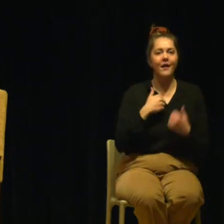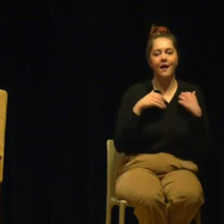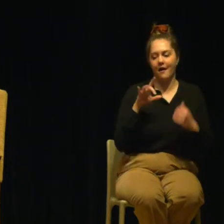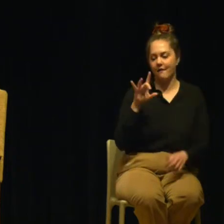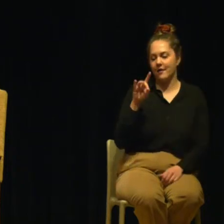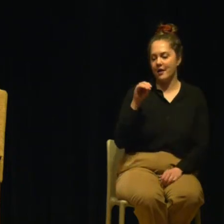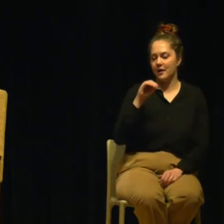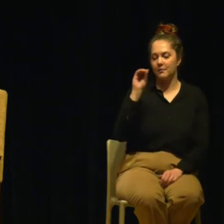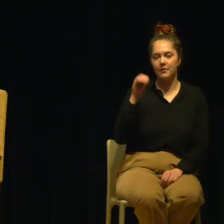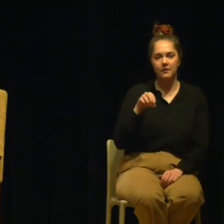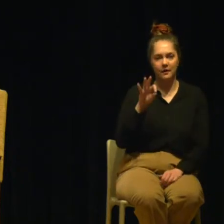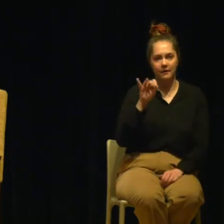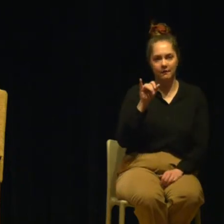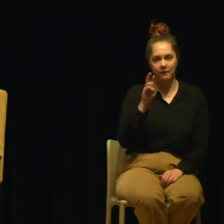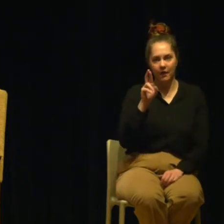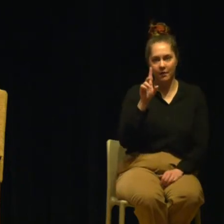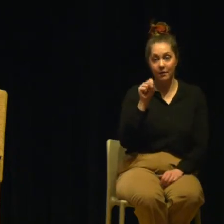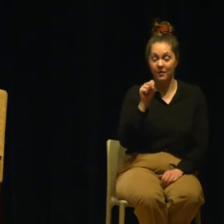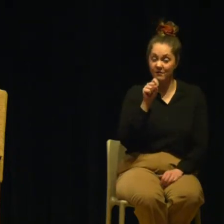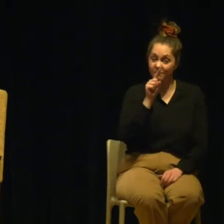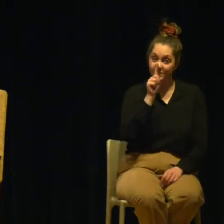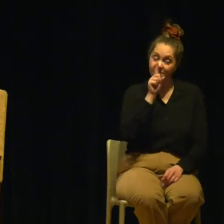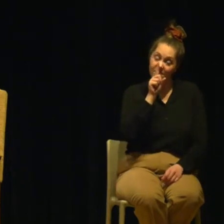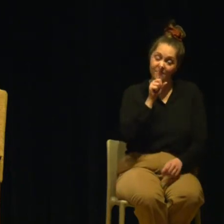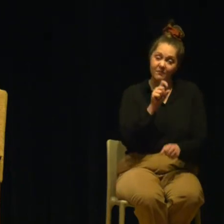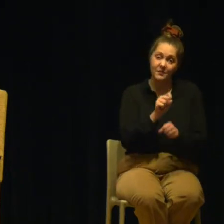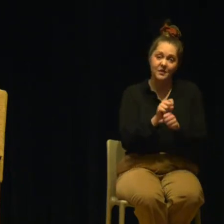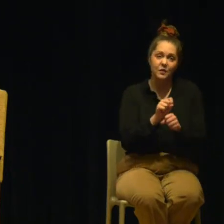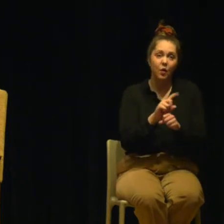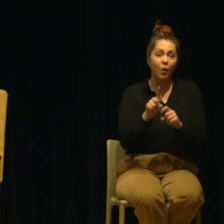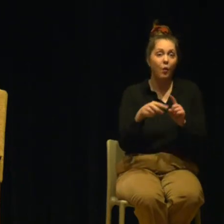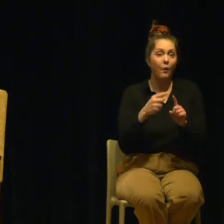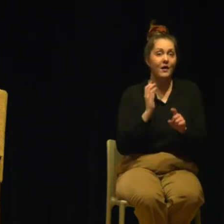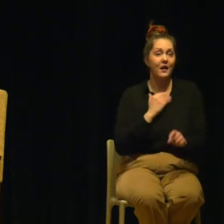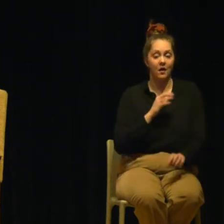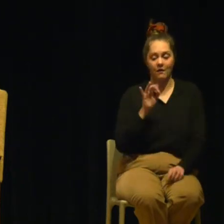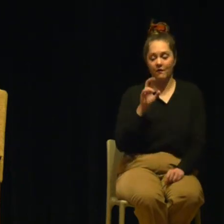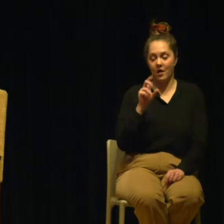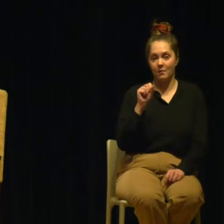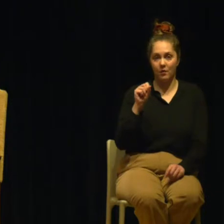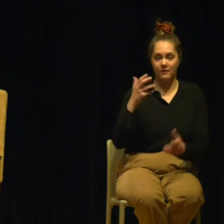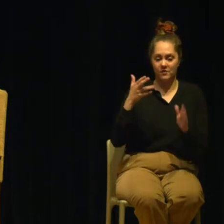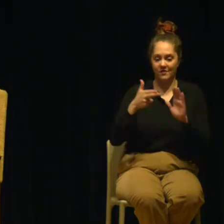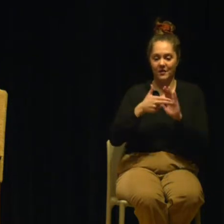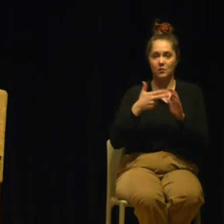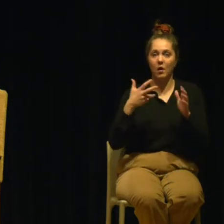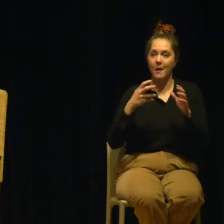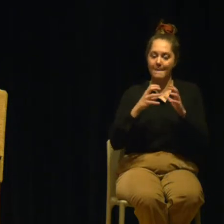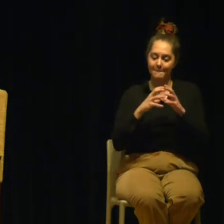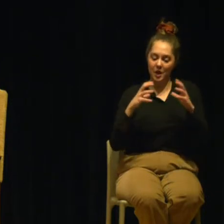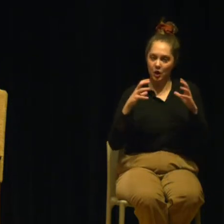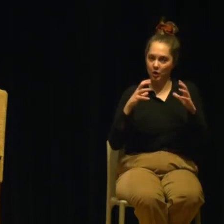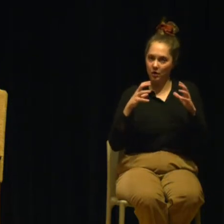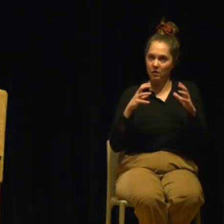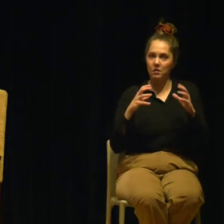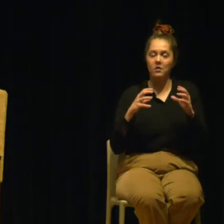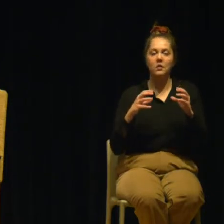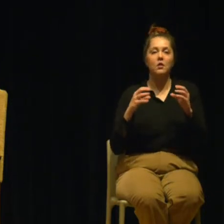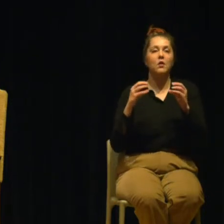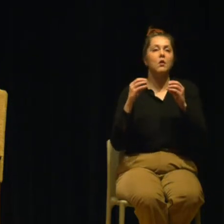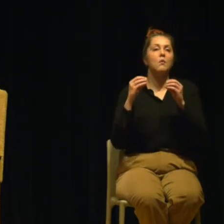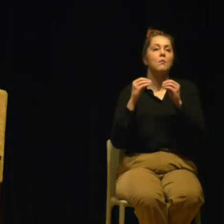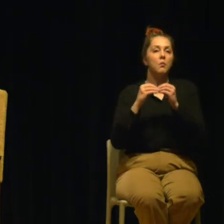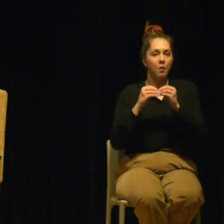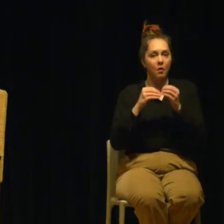80% of fibroids, the reality is that when our fibroids are diagnosed, they're bigger. They're more likely to